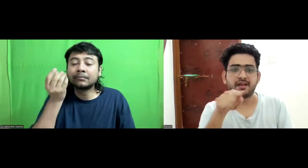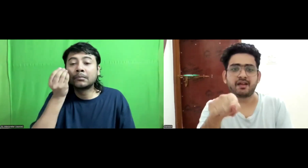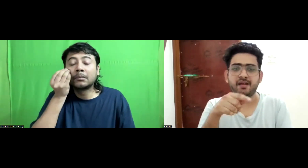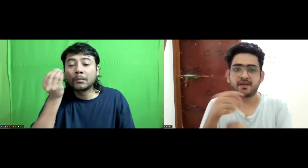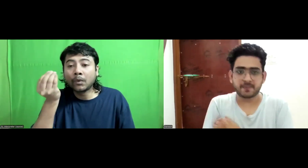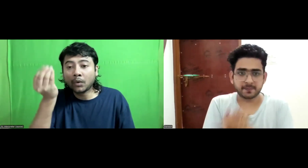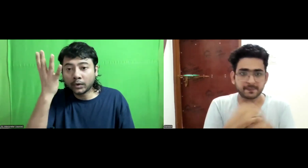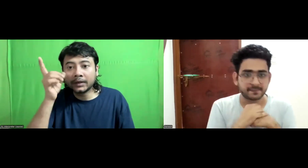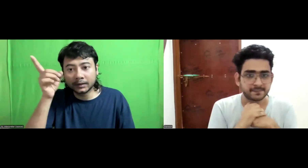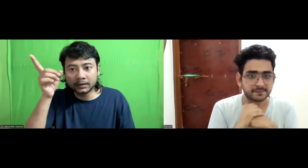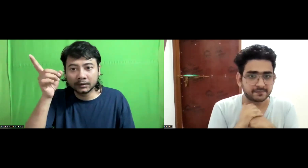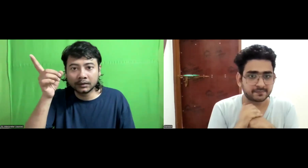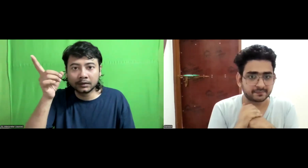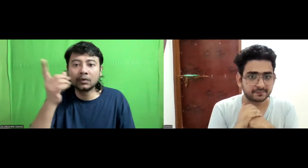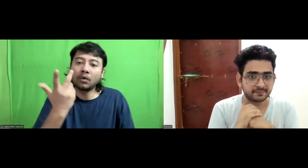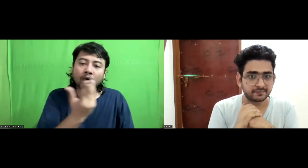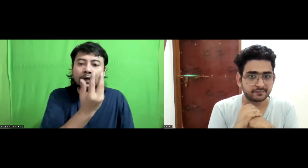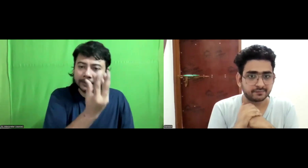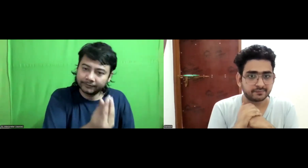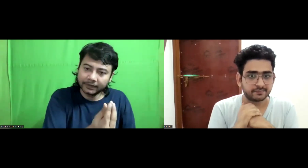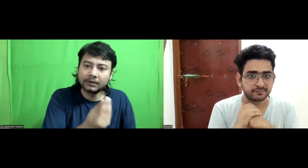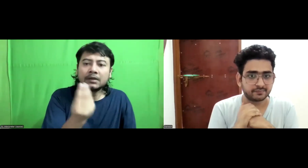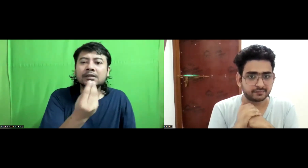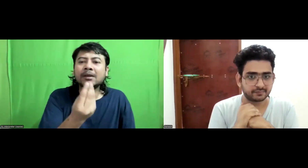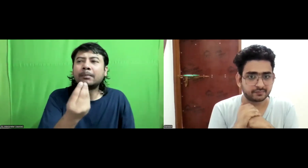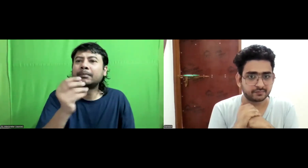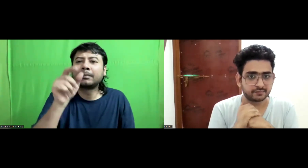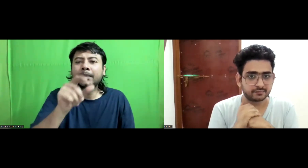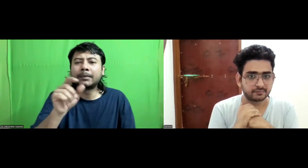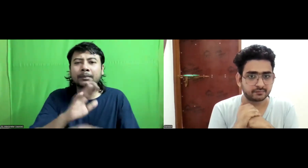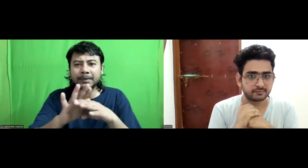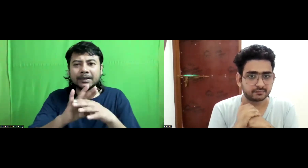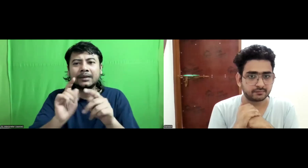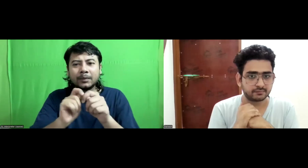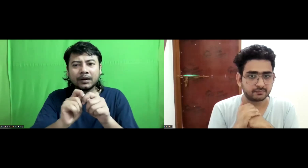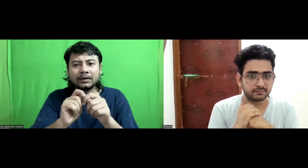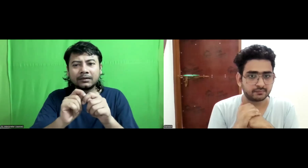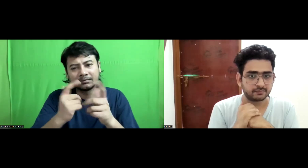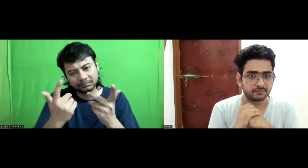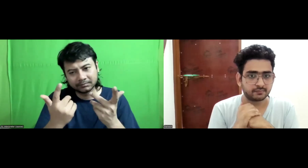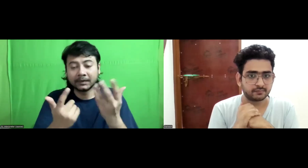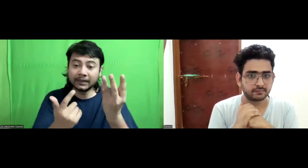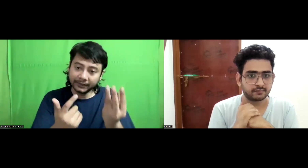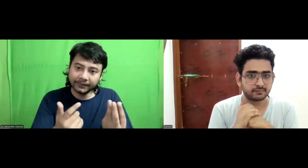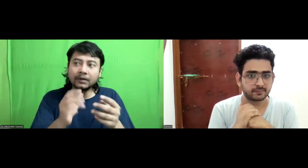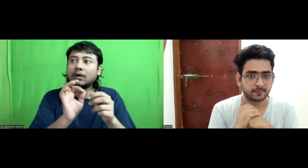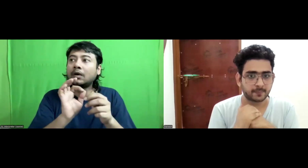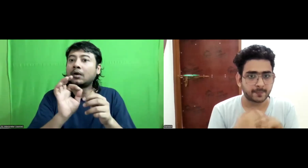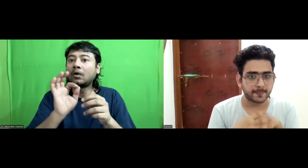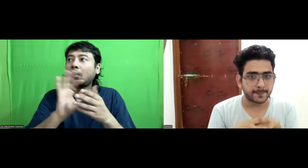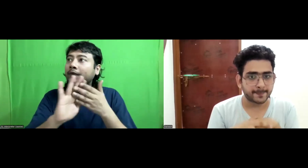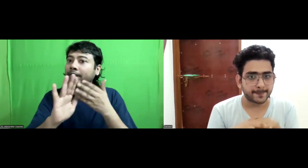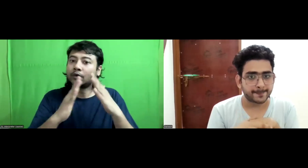time, 6, 7, 8. Sometimes people come from office at 9 o'clock, then they do it. So no problem, no hard and fast